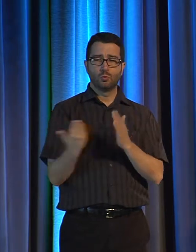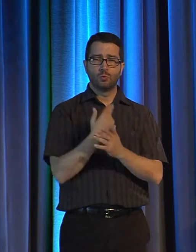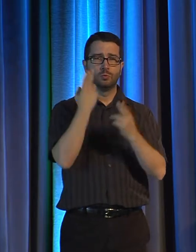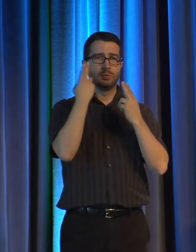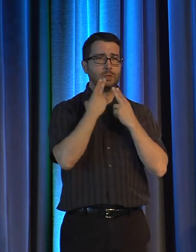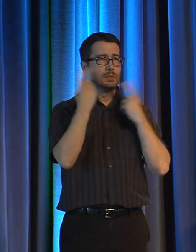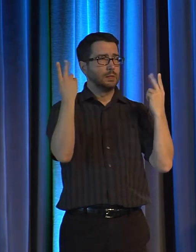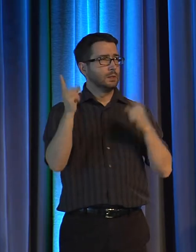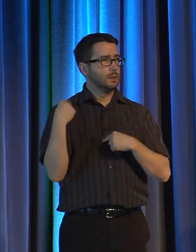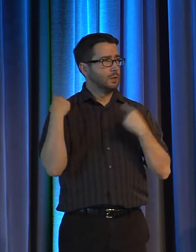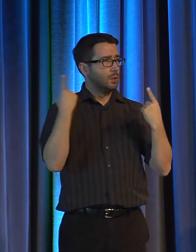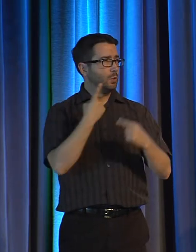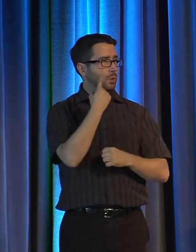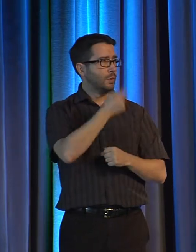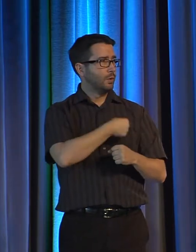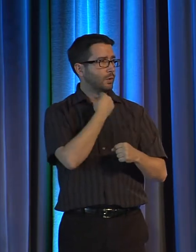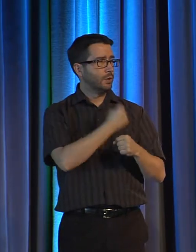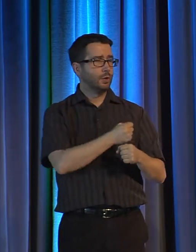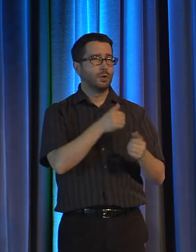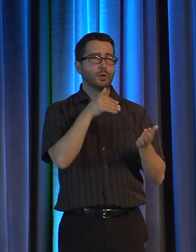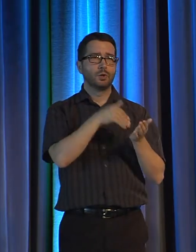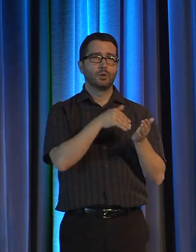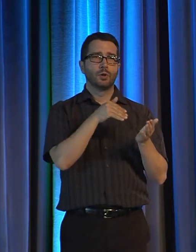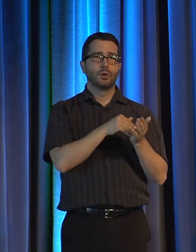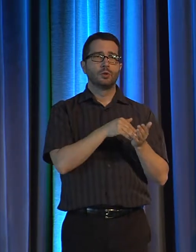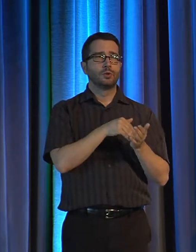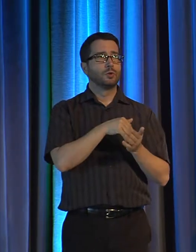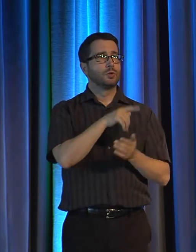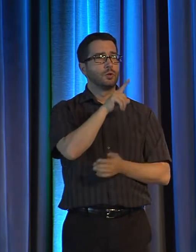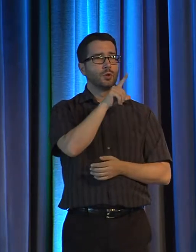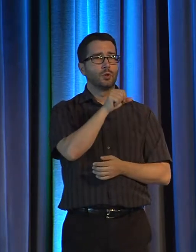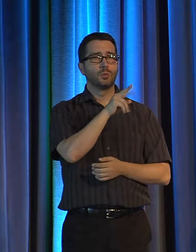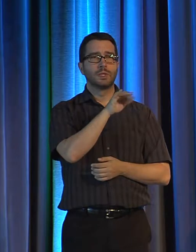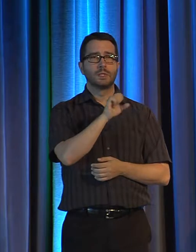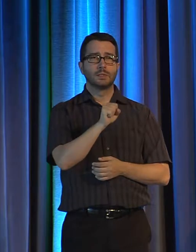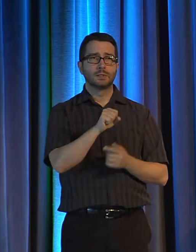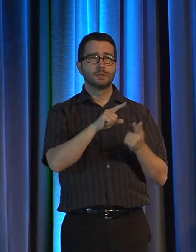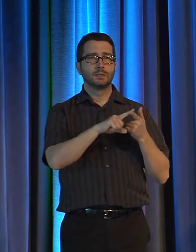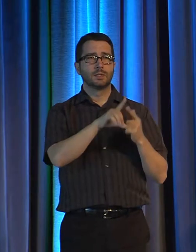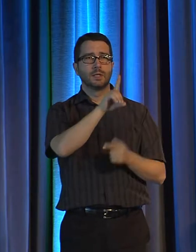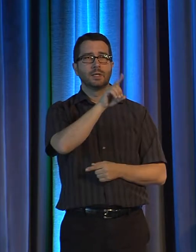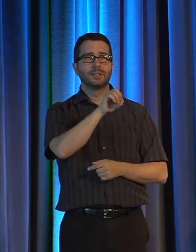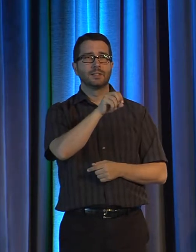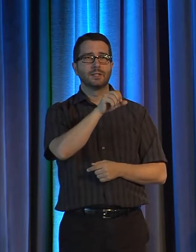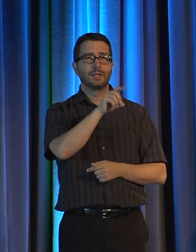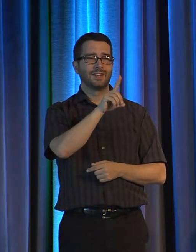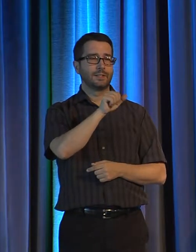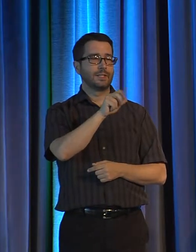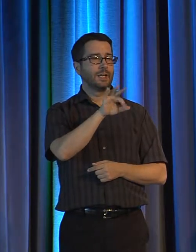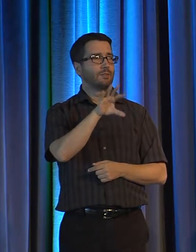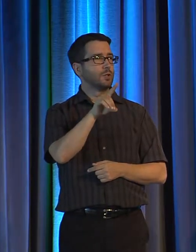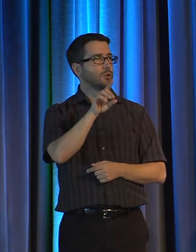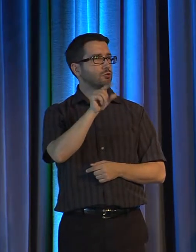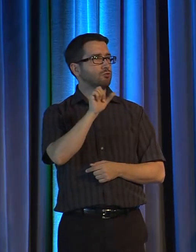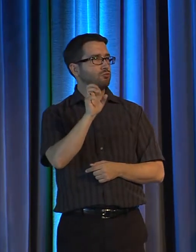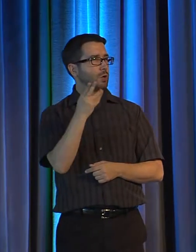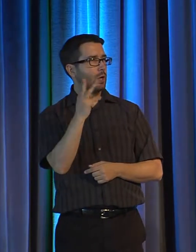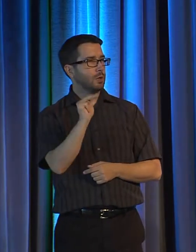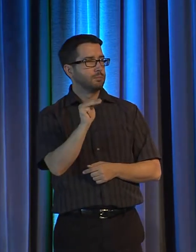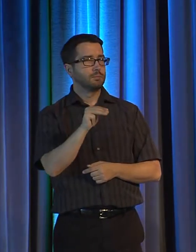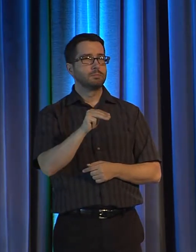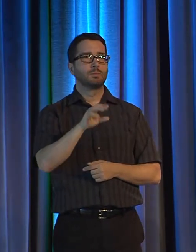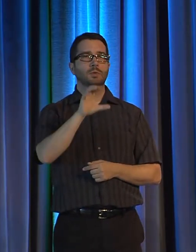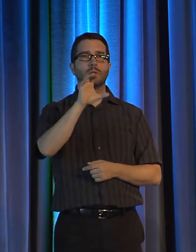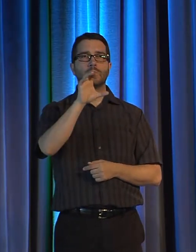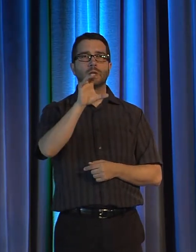Dr. Louise Cloutier, David Graham, Dr. Patty Henson Ketchum, Dr. Cindy Forbes, and